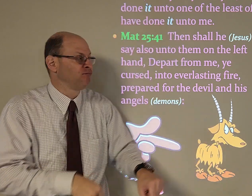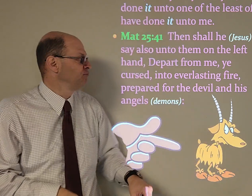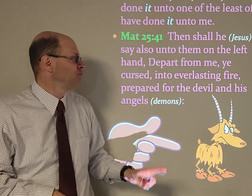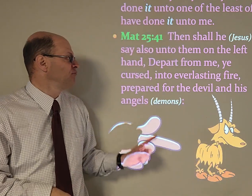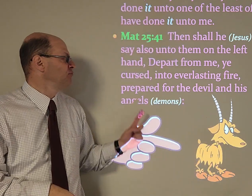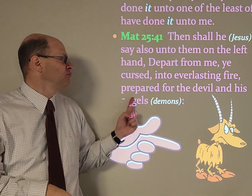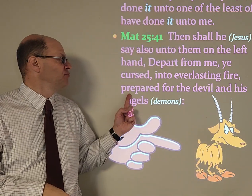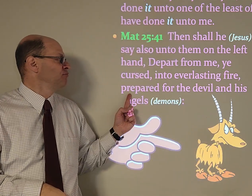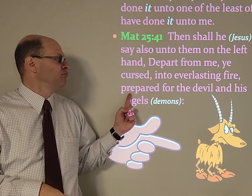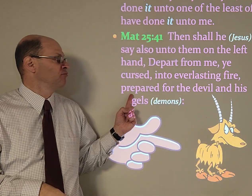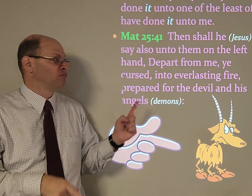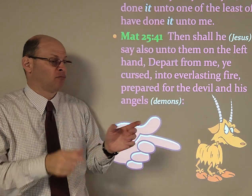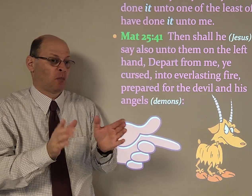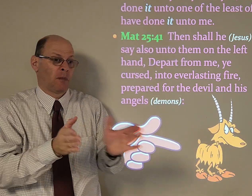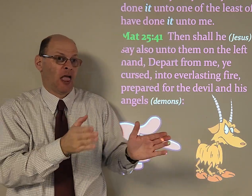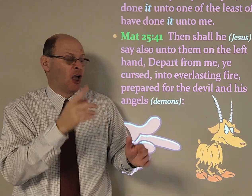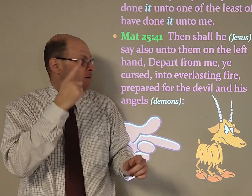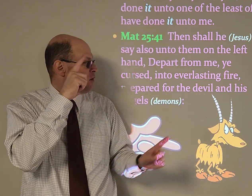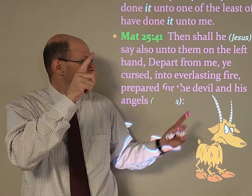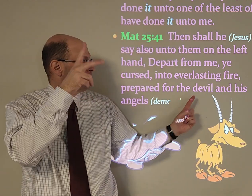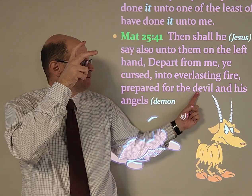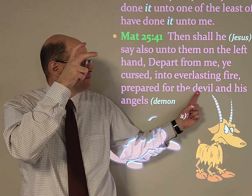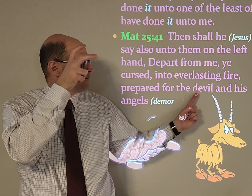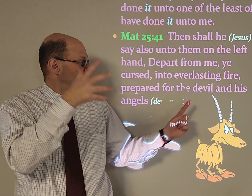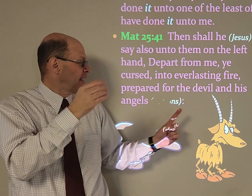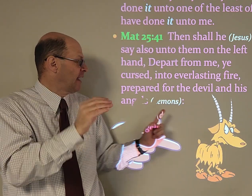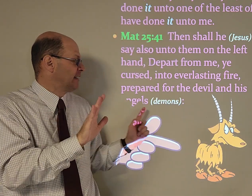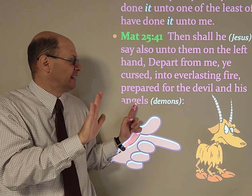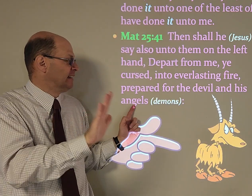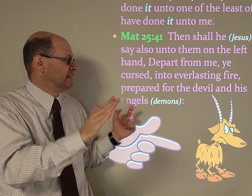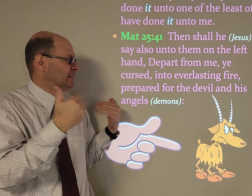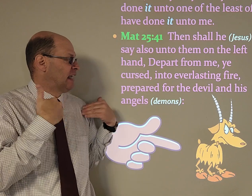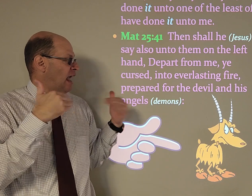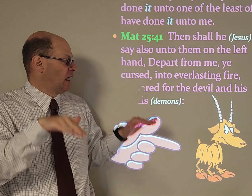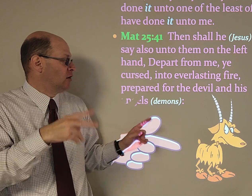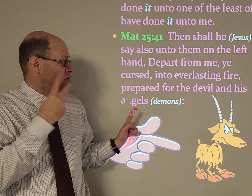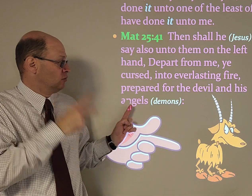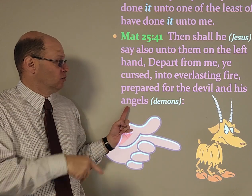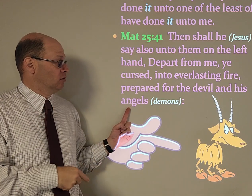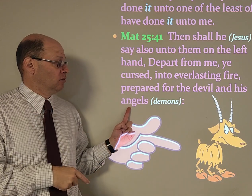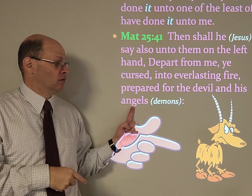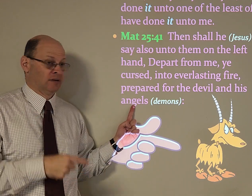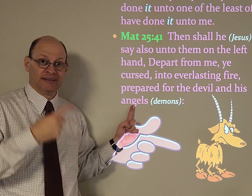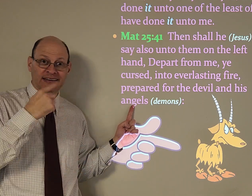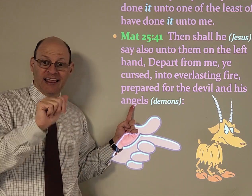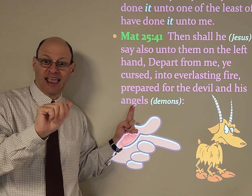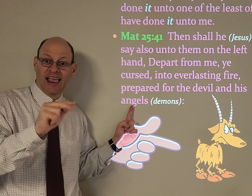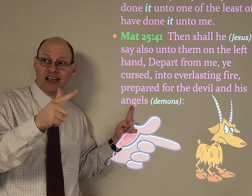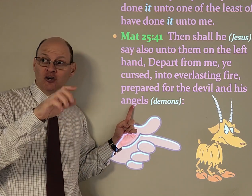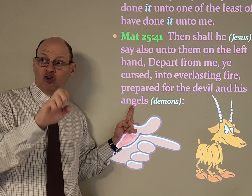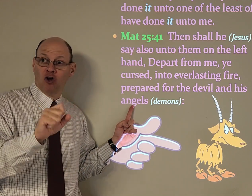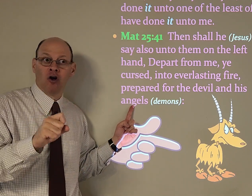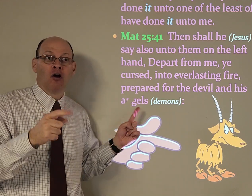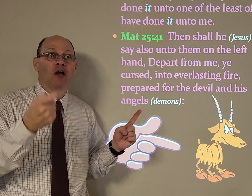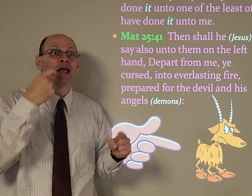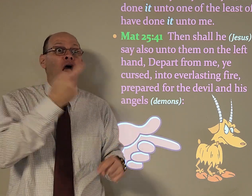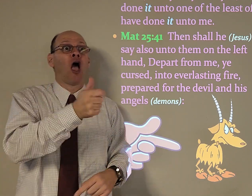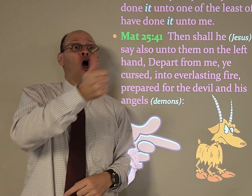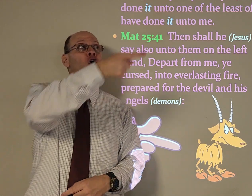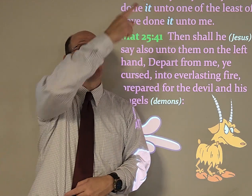prepared for the devil and his angels. In other words, the demons,